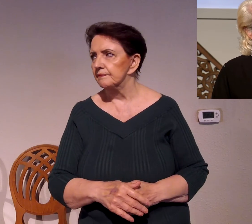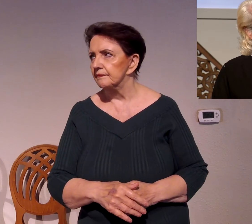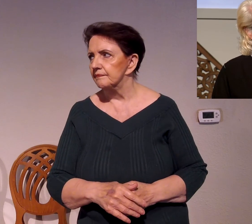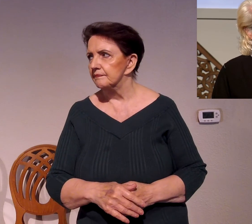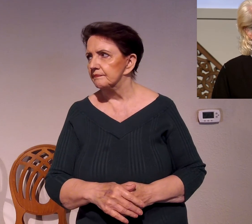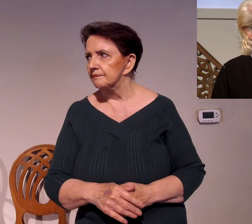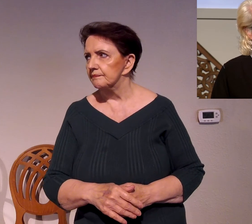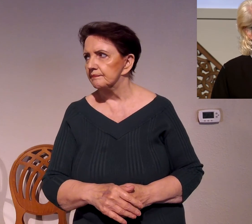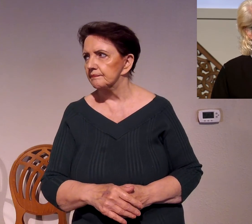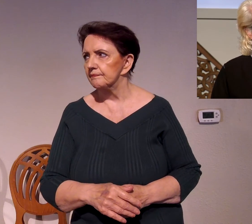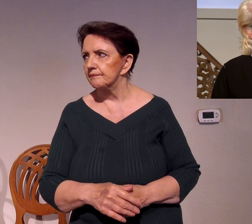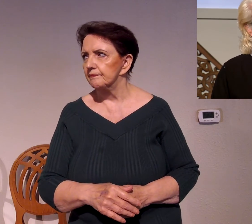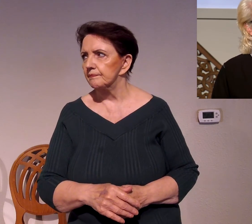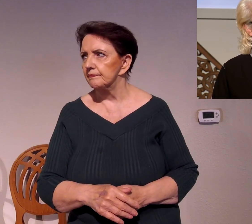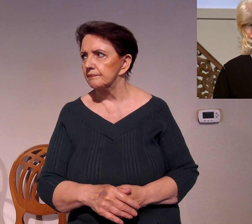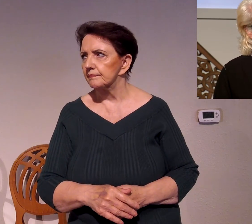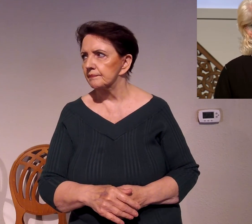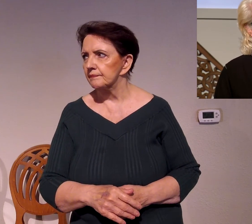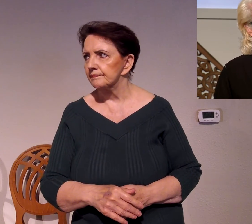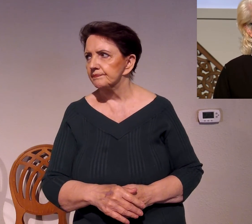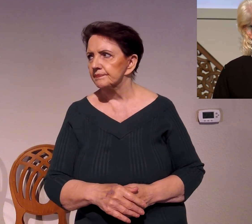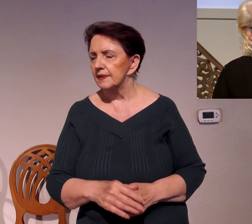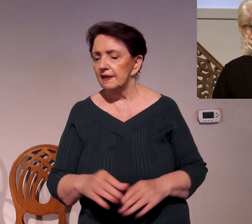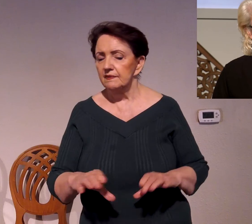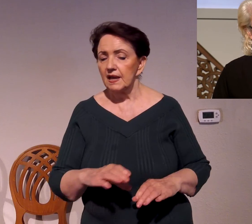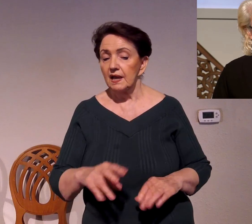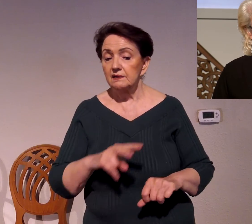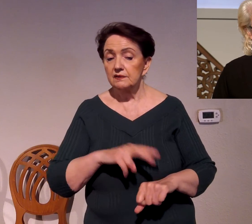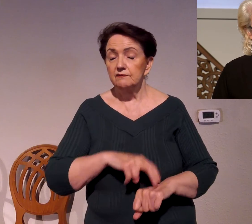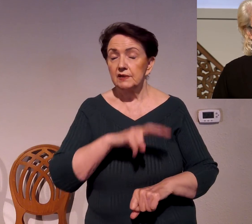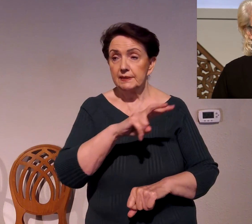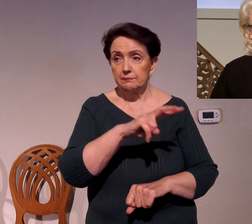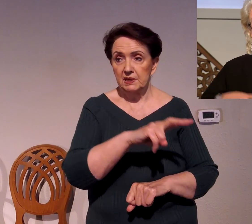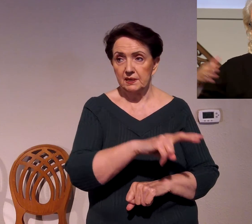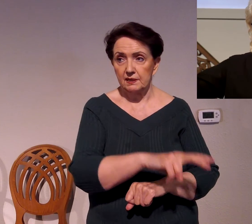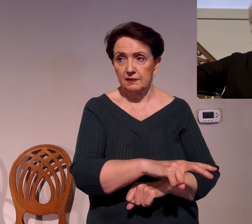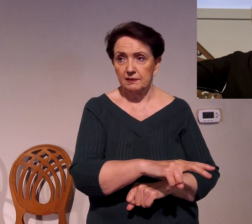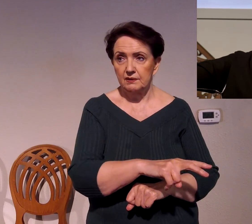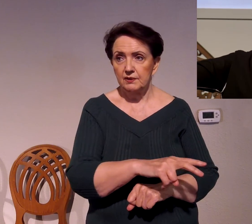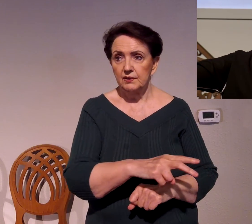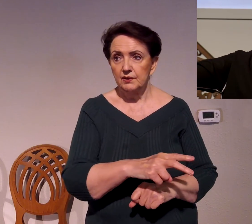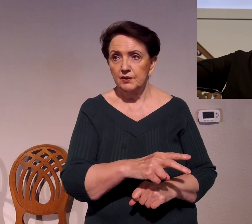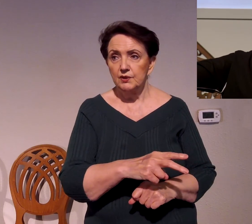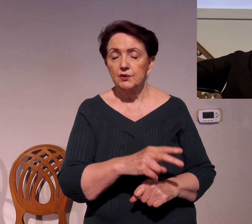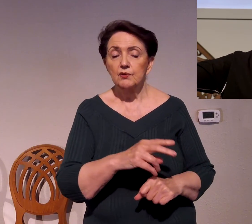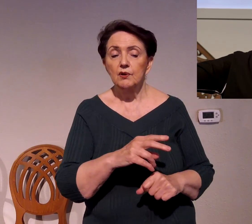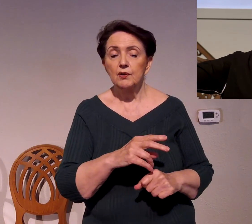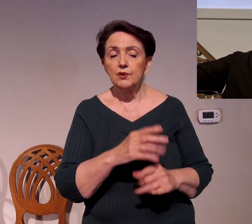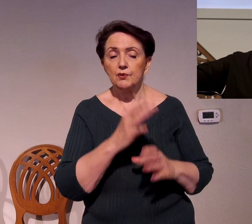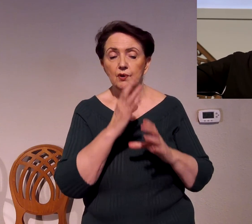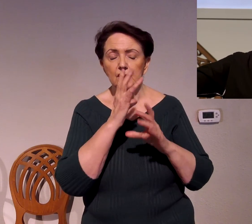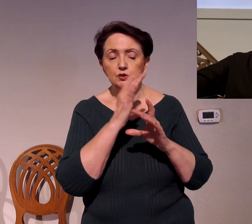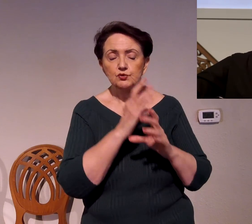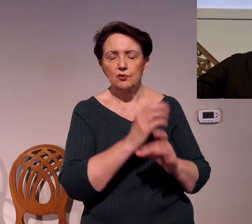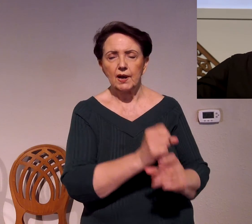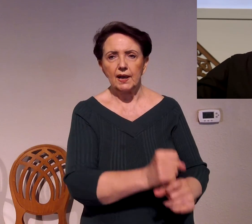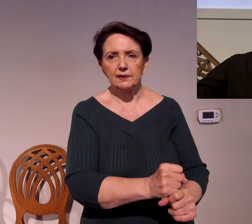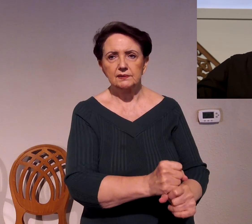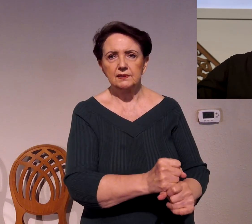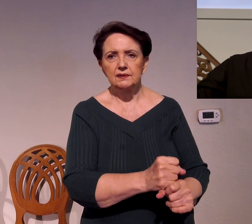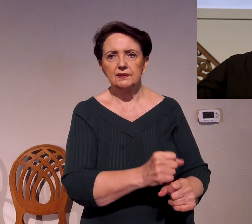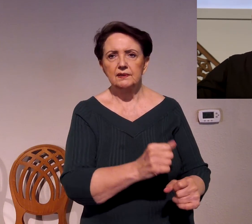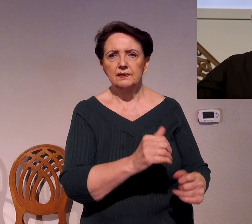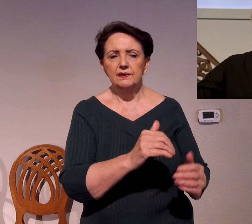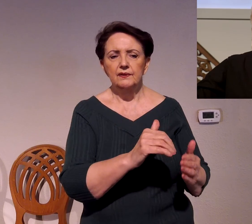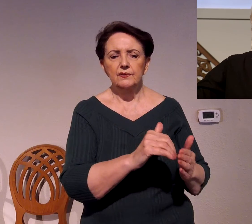Do you see? In the act of leaping, you actually call the new trapeze into